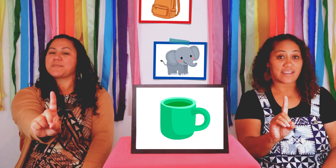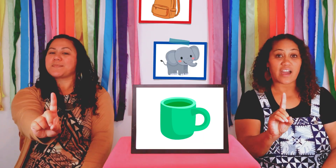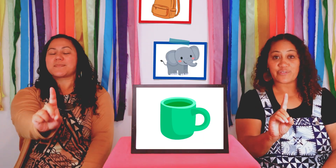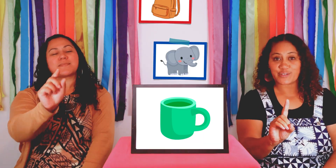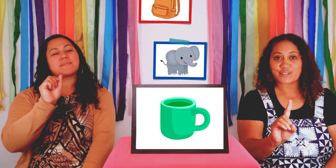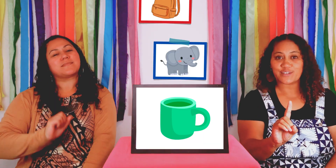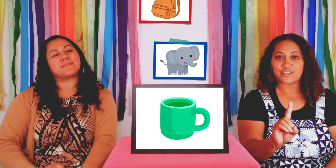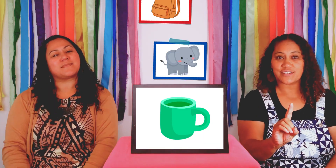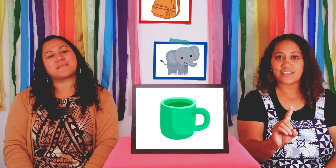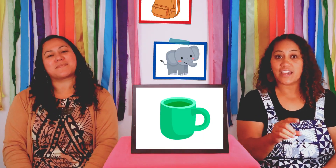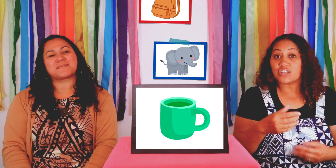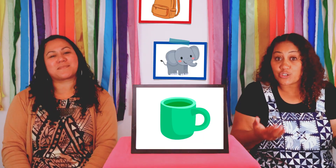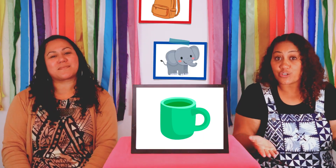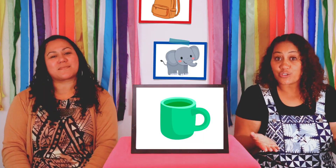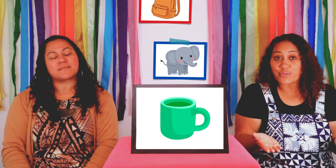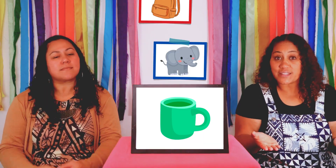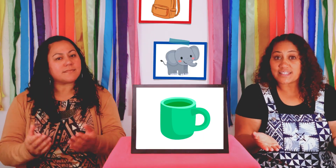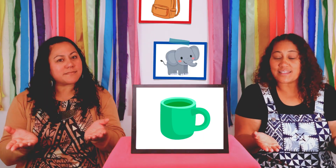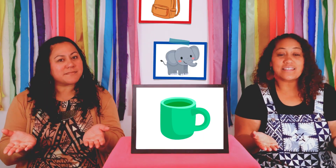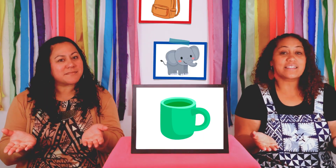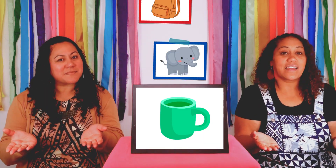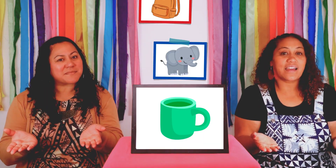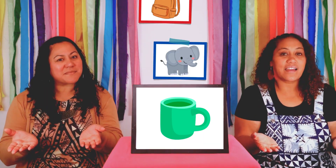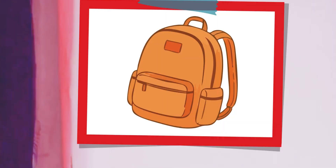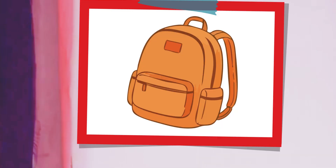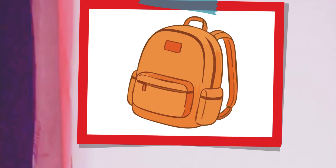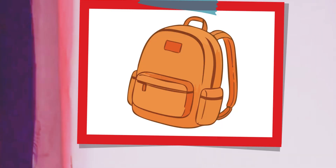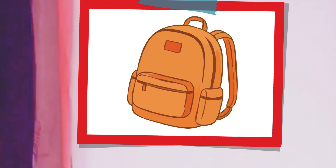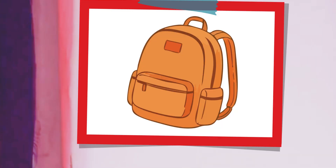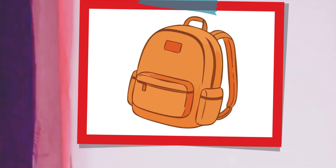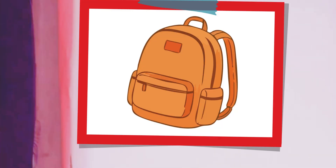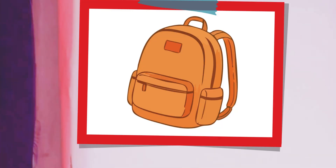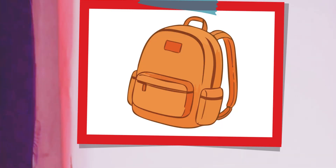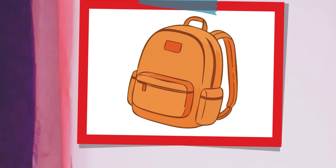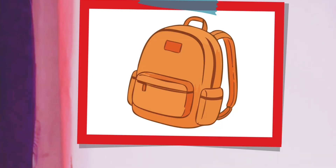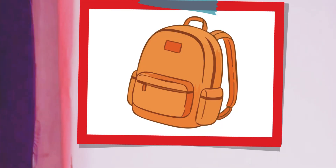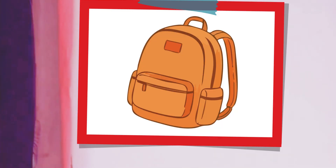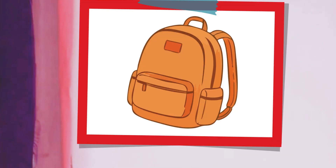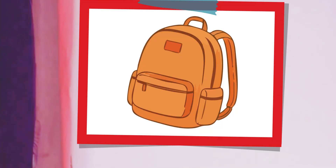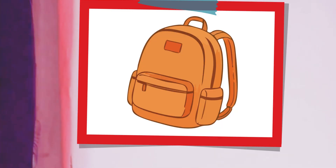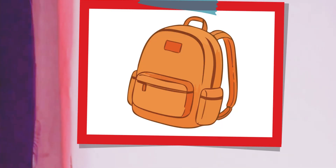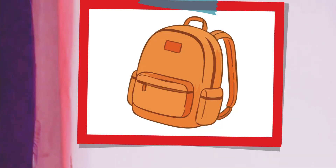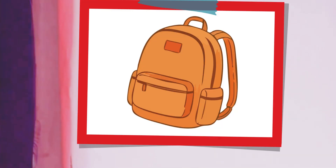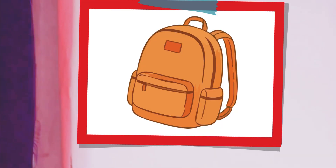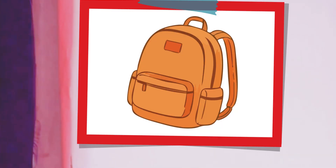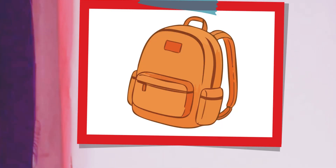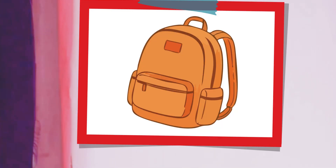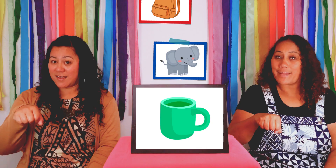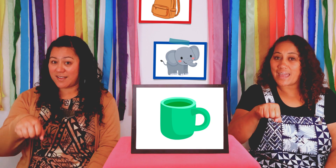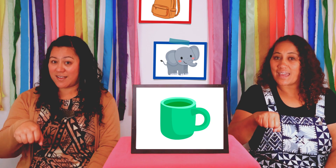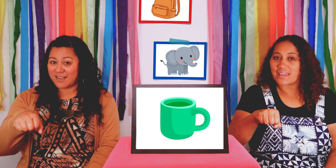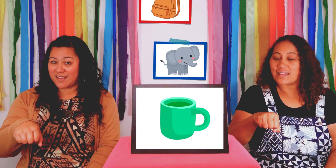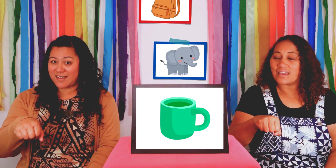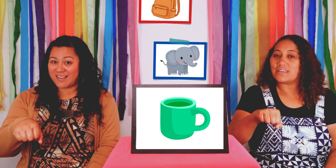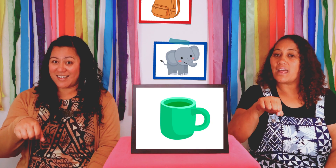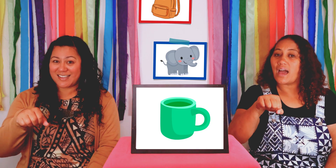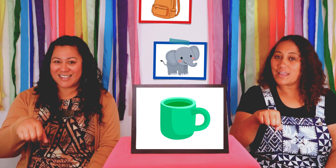our first clue. Do you know what this is? Ai ka pai. It's an bag, an